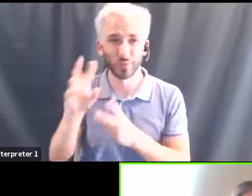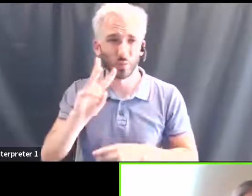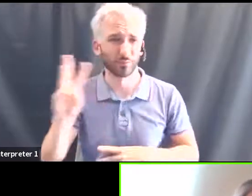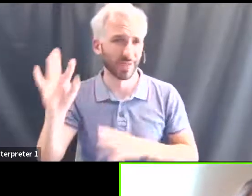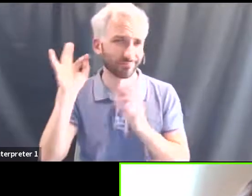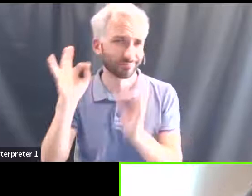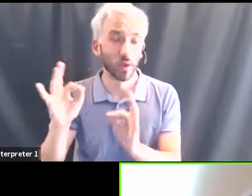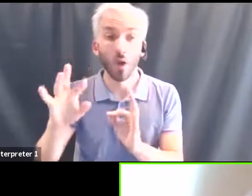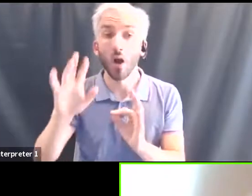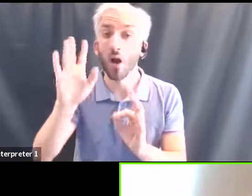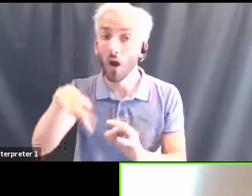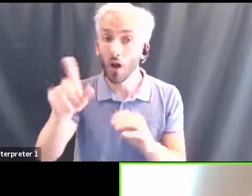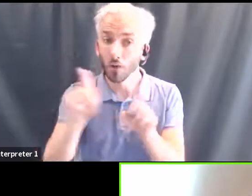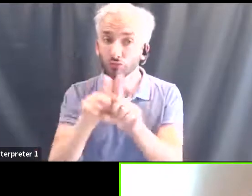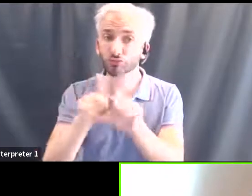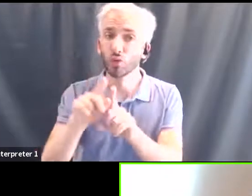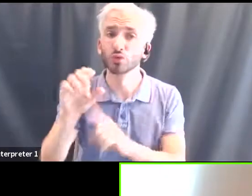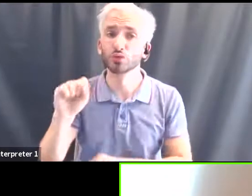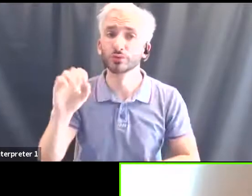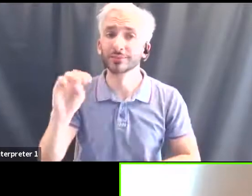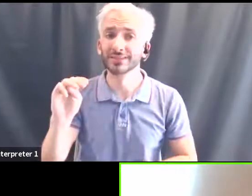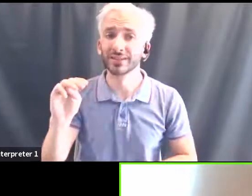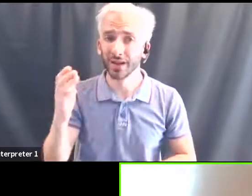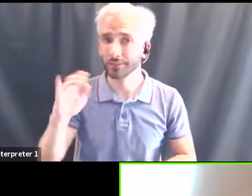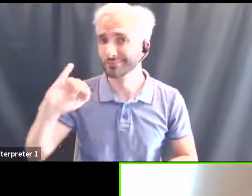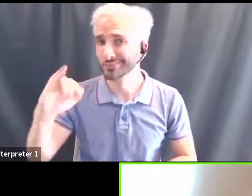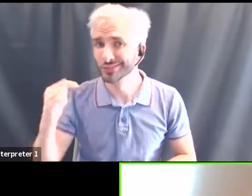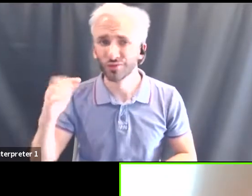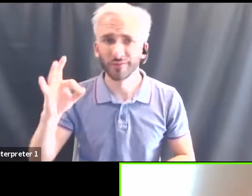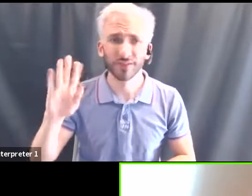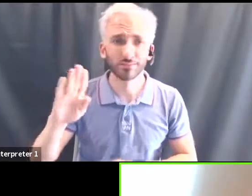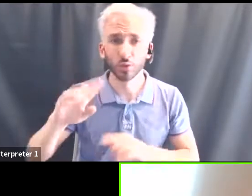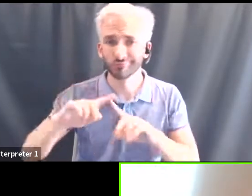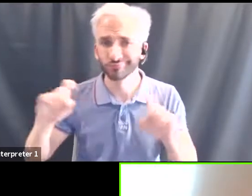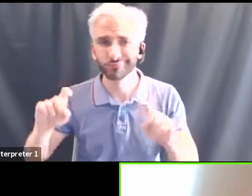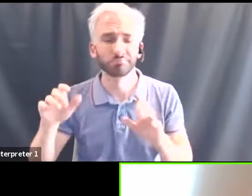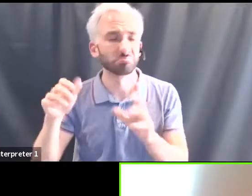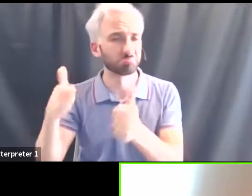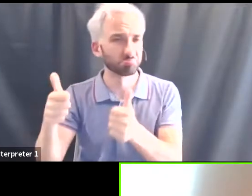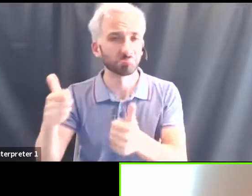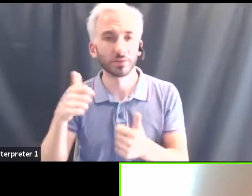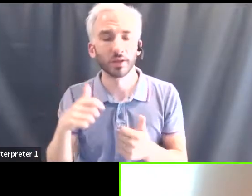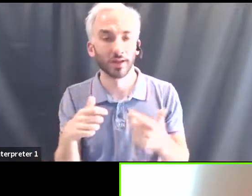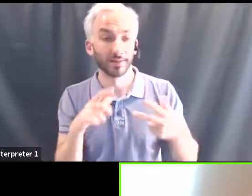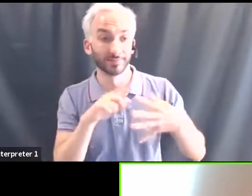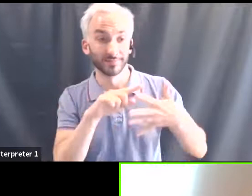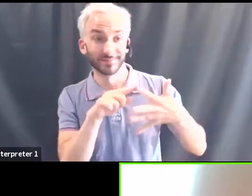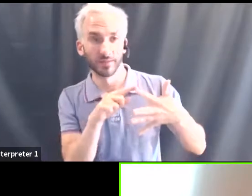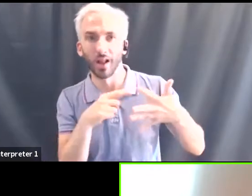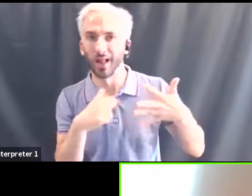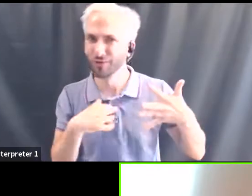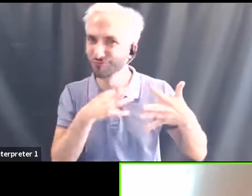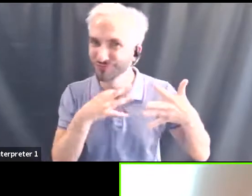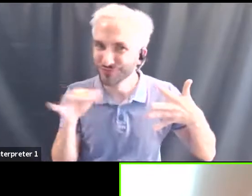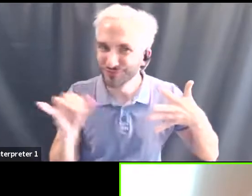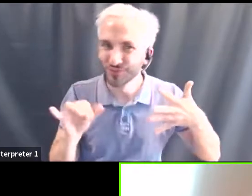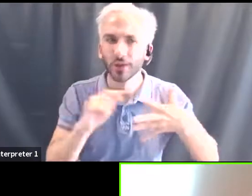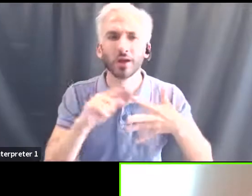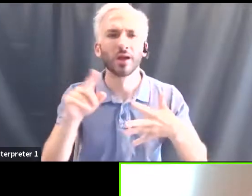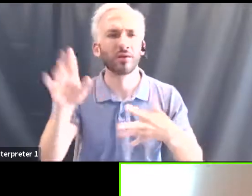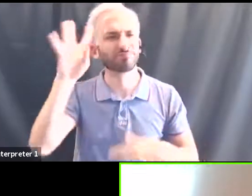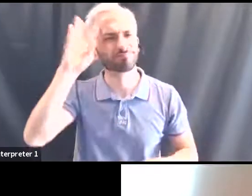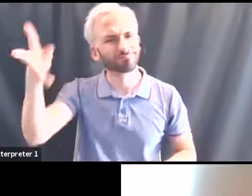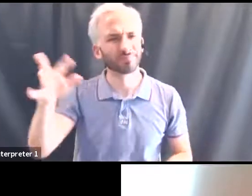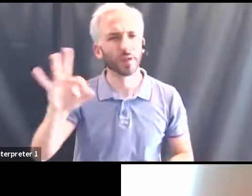social media too would be great. And we have another question, which I also want to know, is where did you get the name Frizz